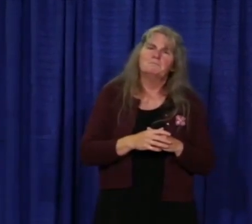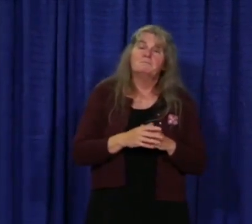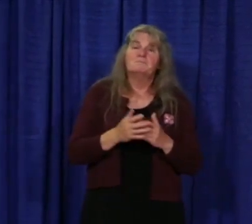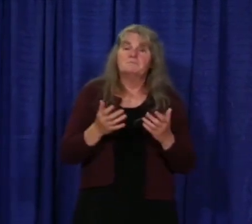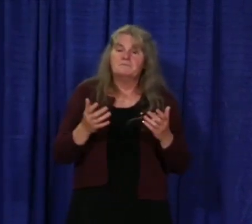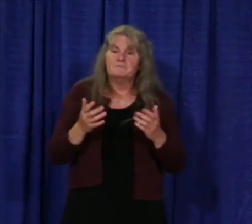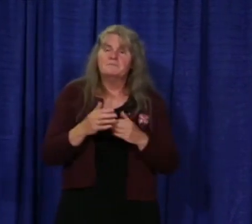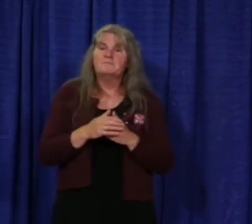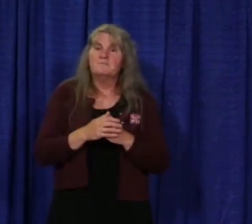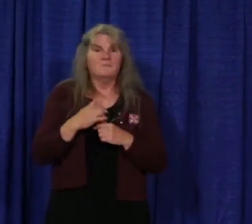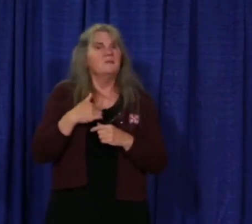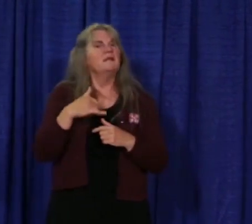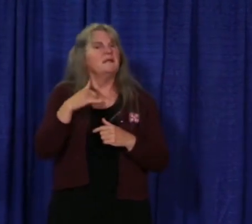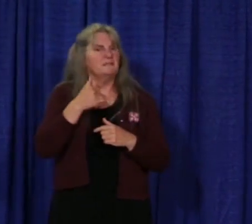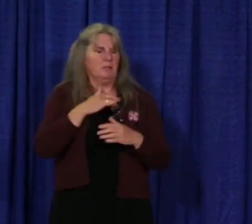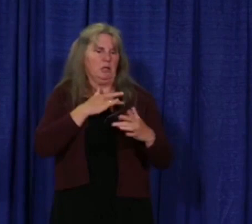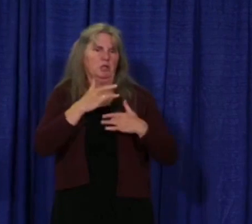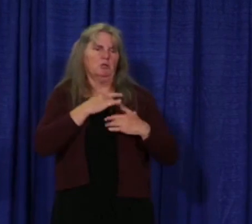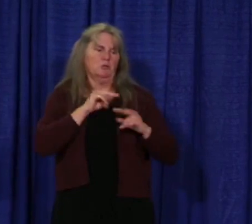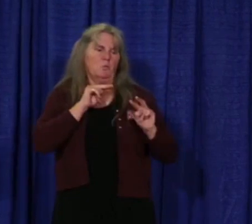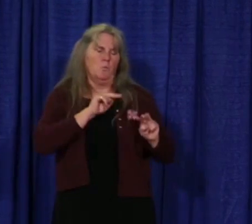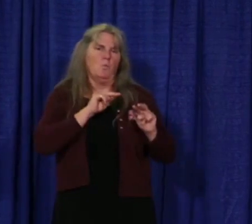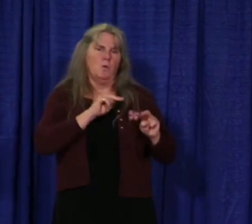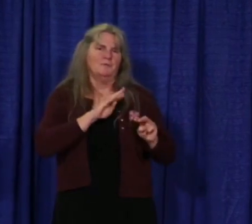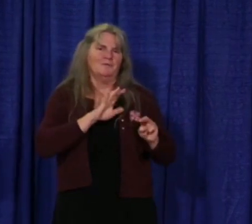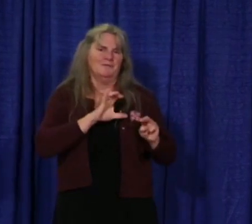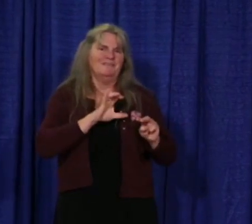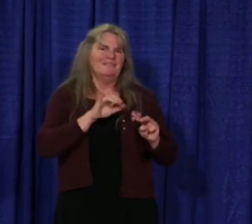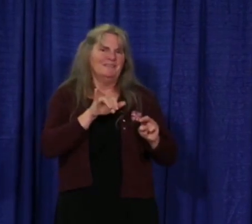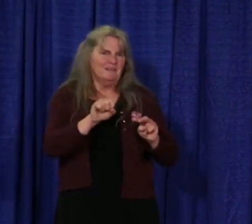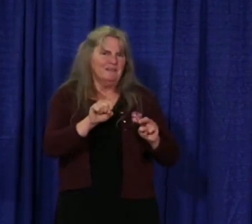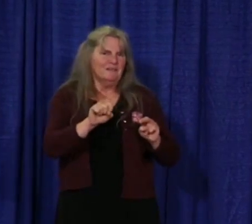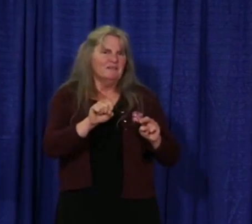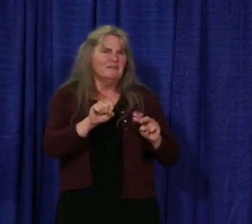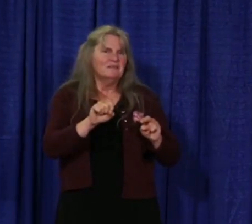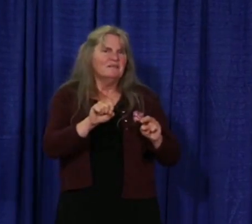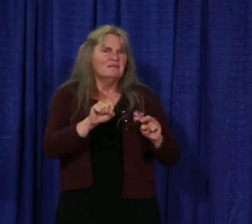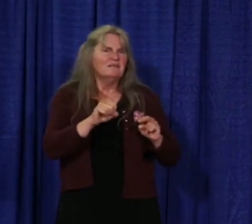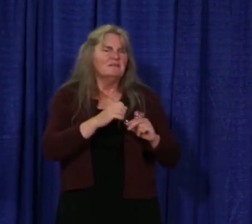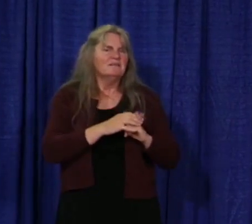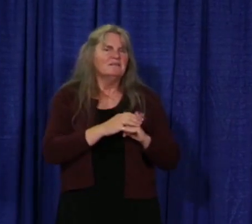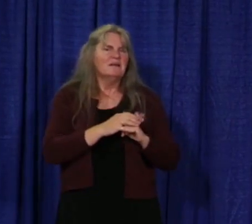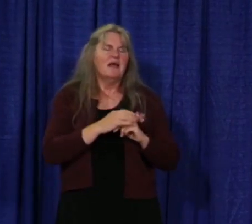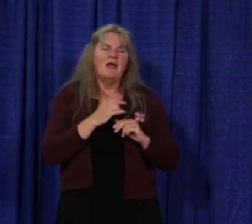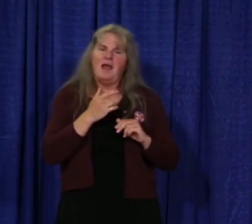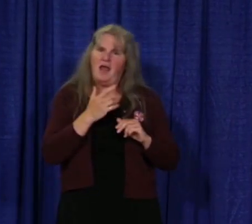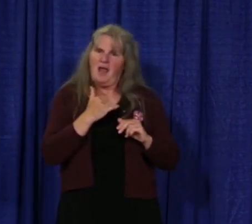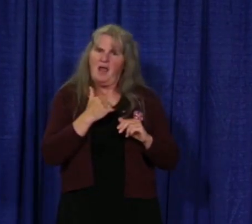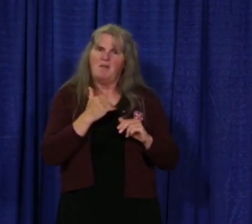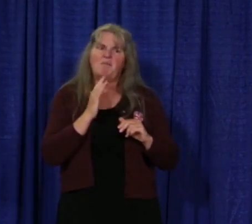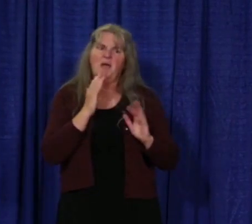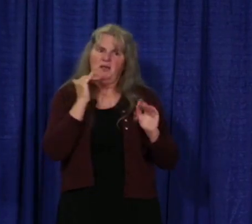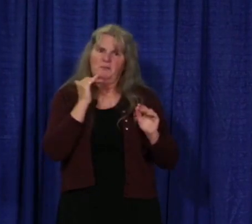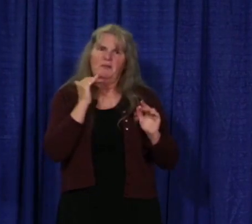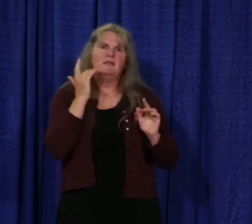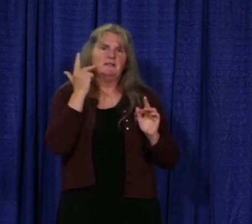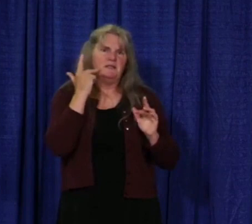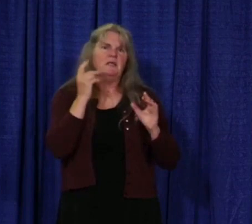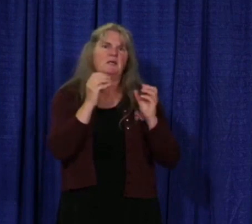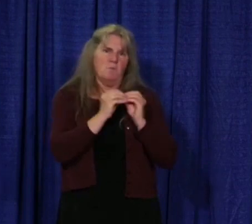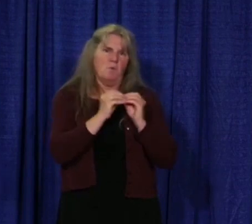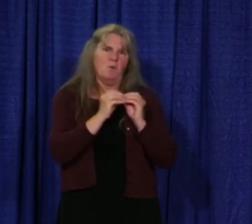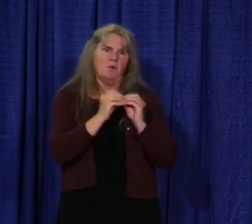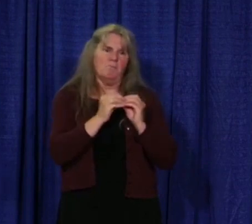obviously, I am concerned. We're watching closely, and we do expect to see more cases associated with